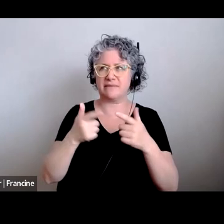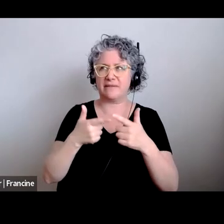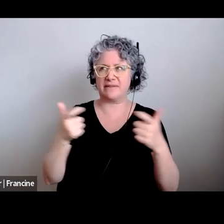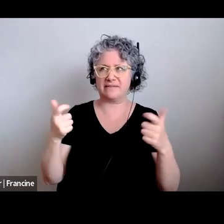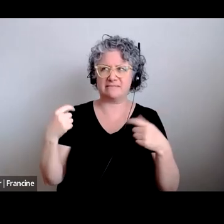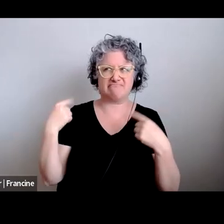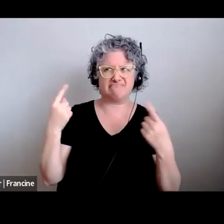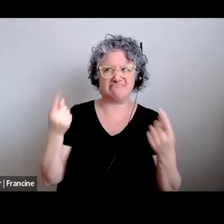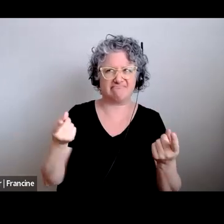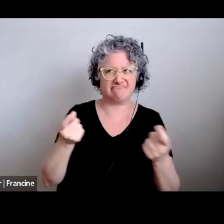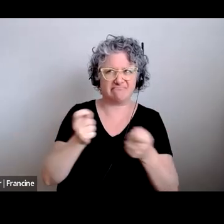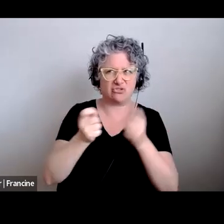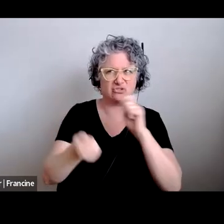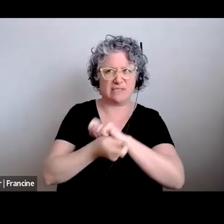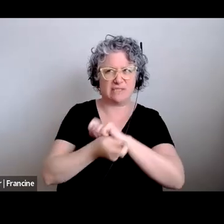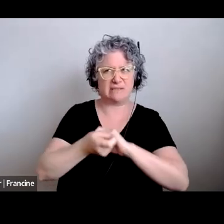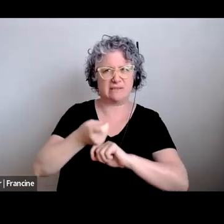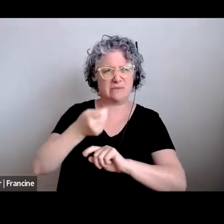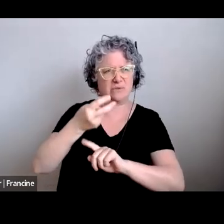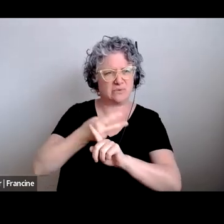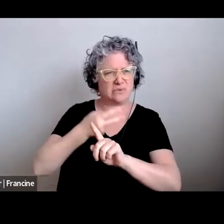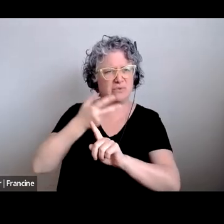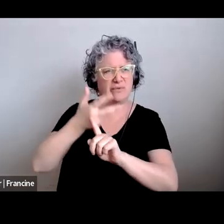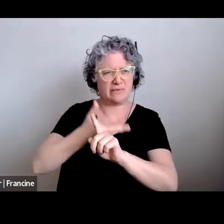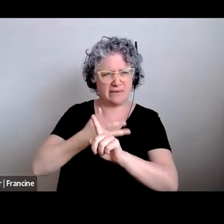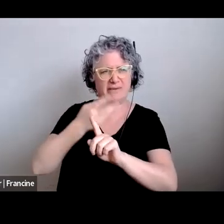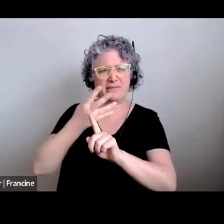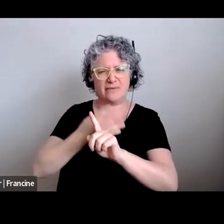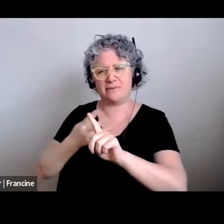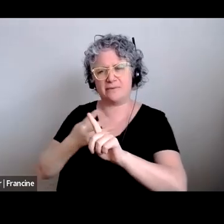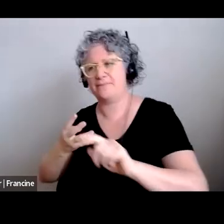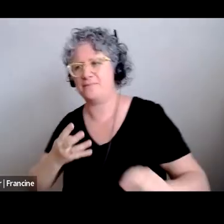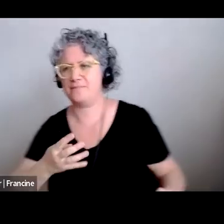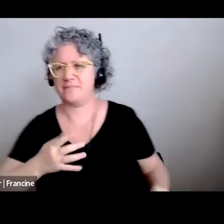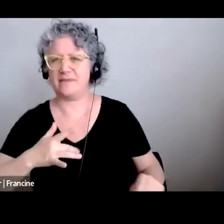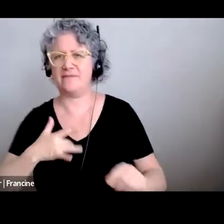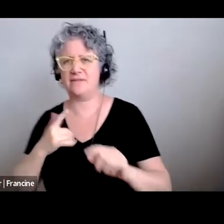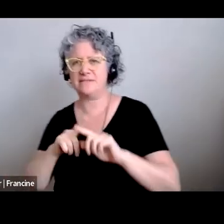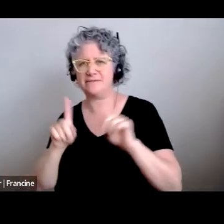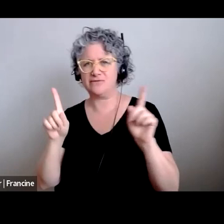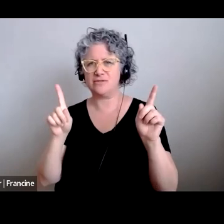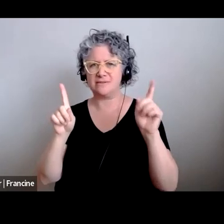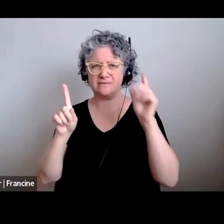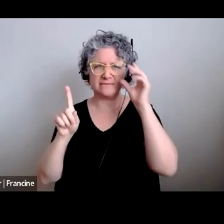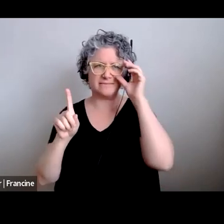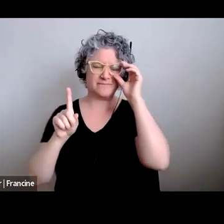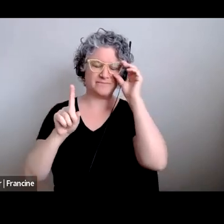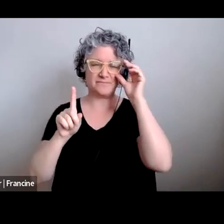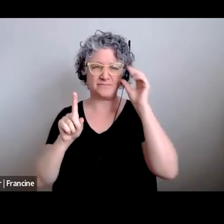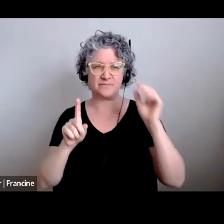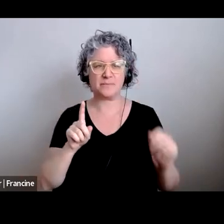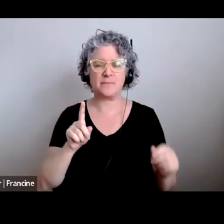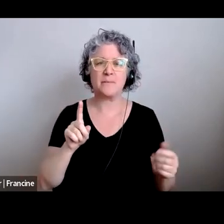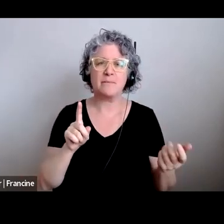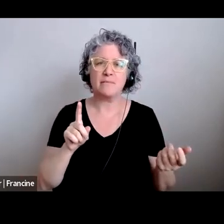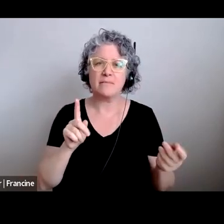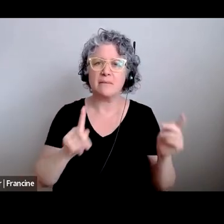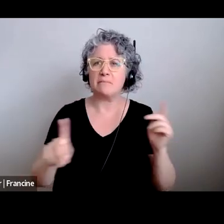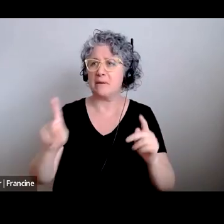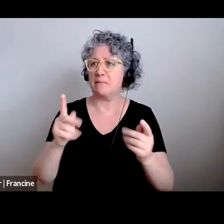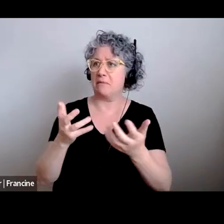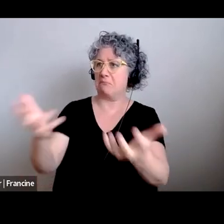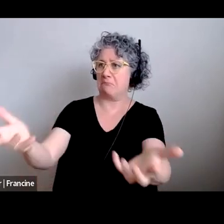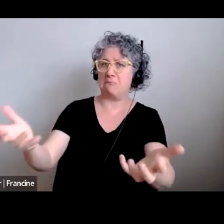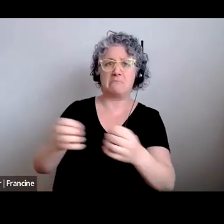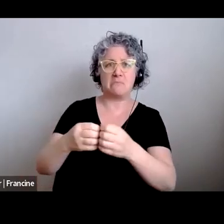last couple of months. It started to feel a little bit different in terms of people being more